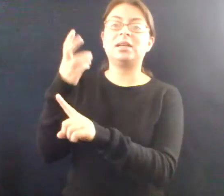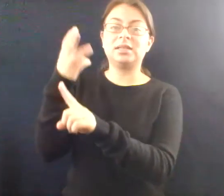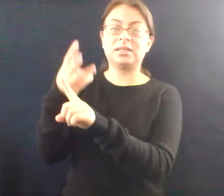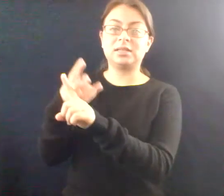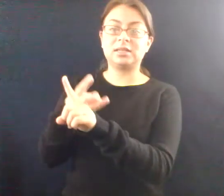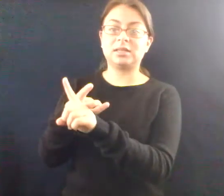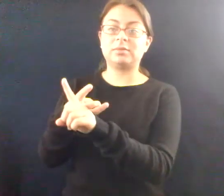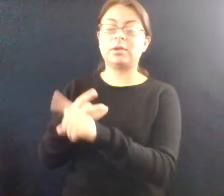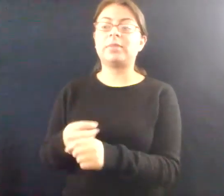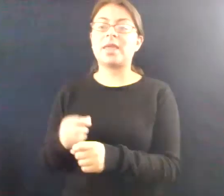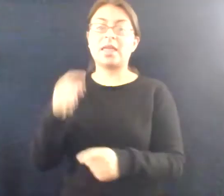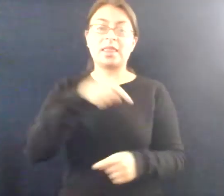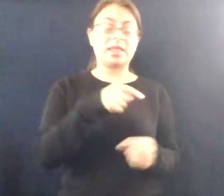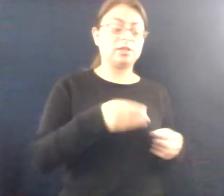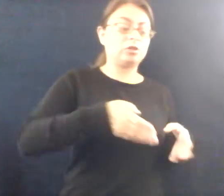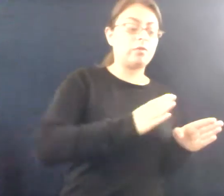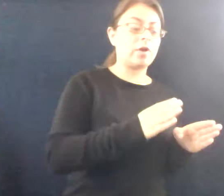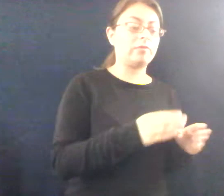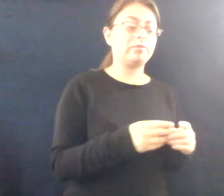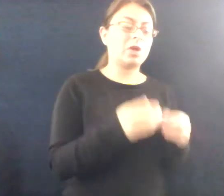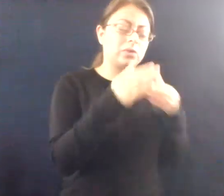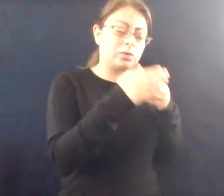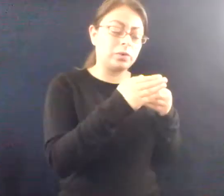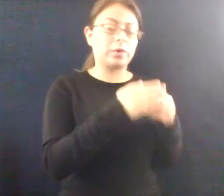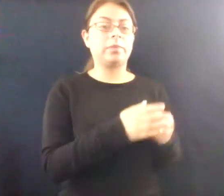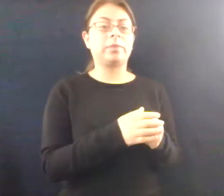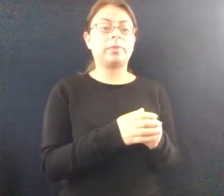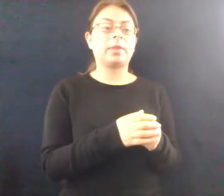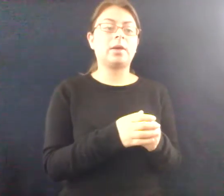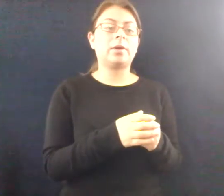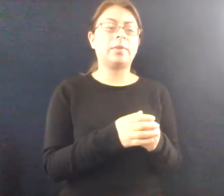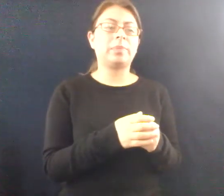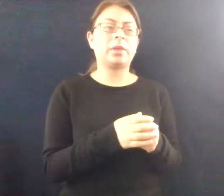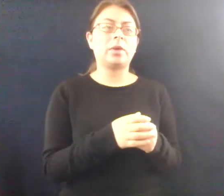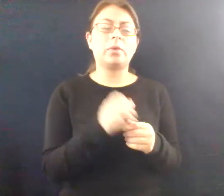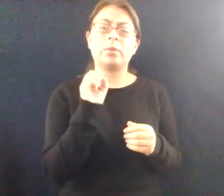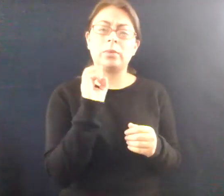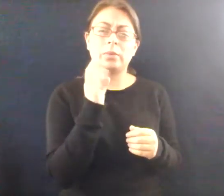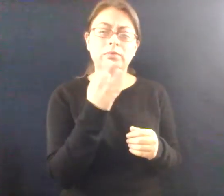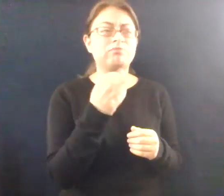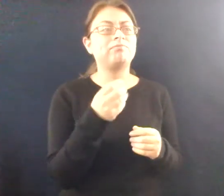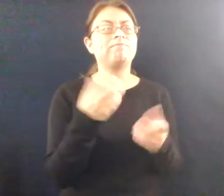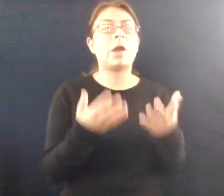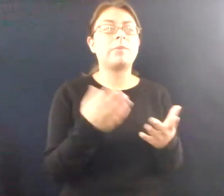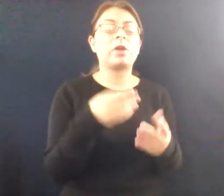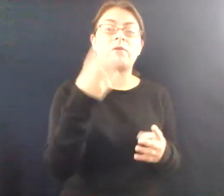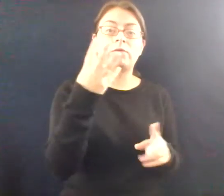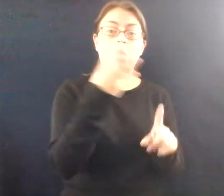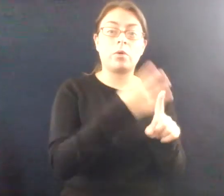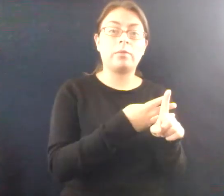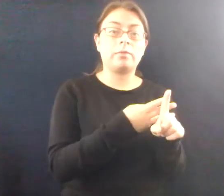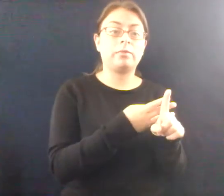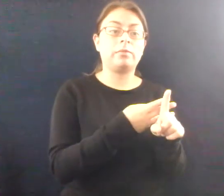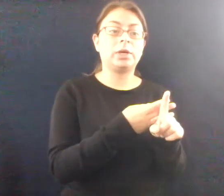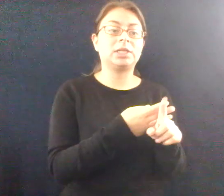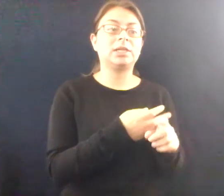The second route was shorter and took only about 4 months if things worked out. But this